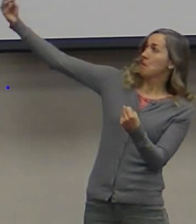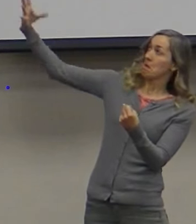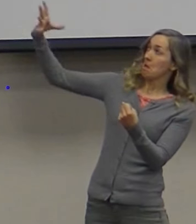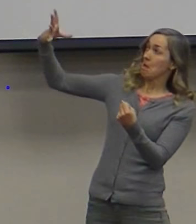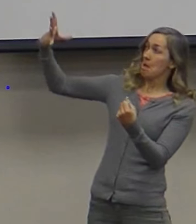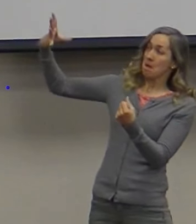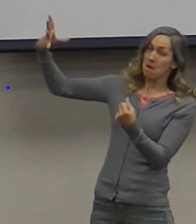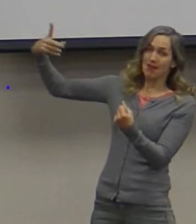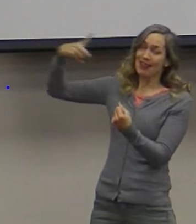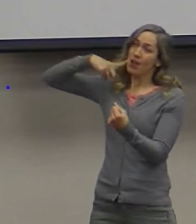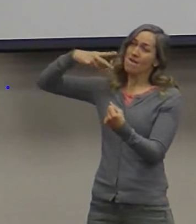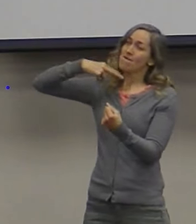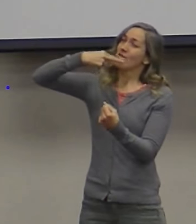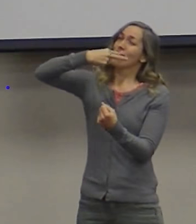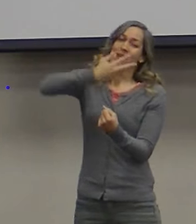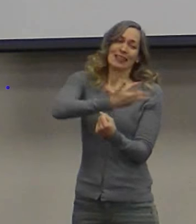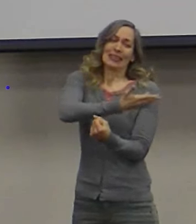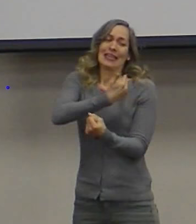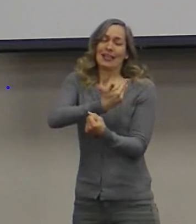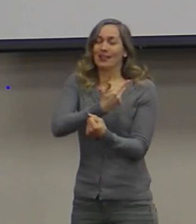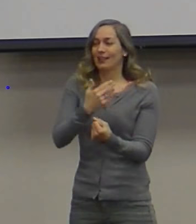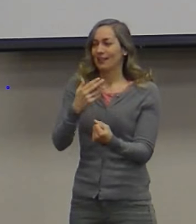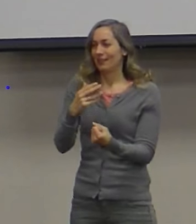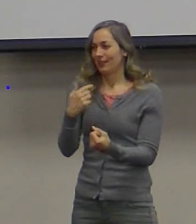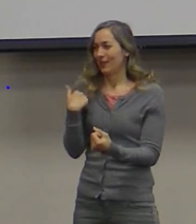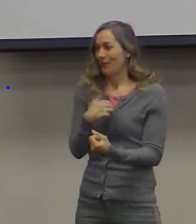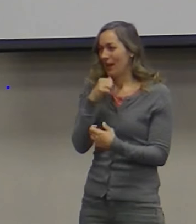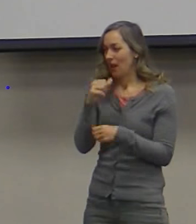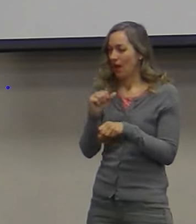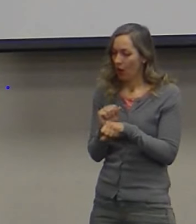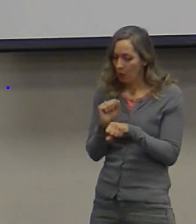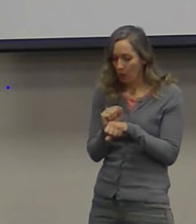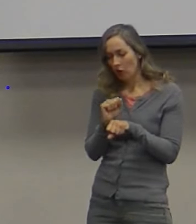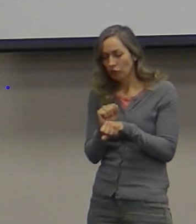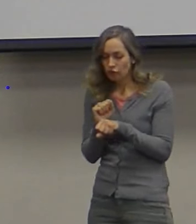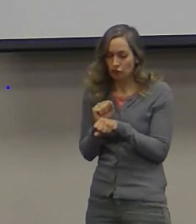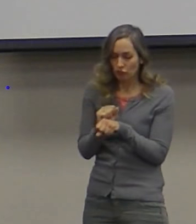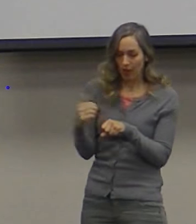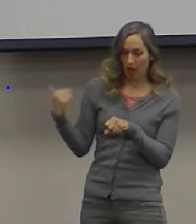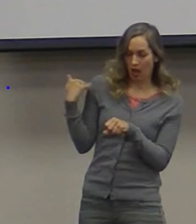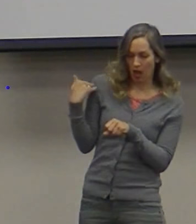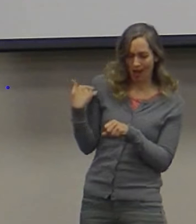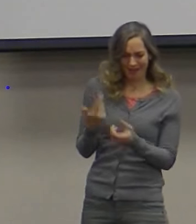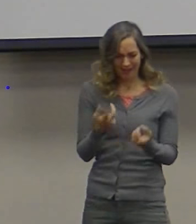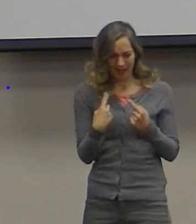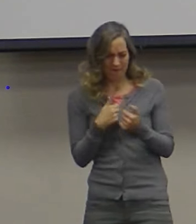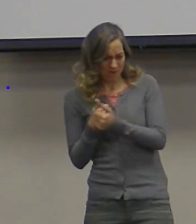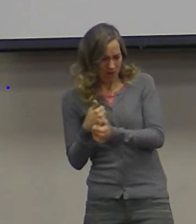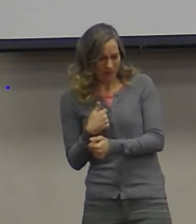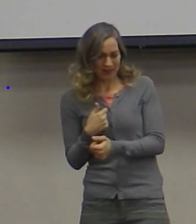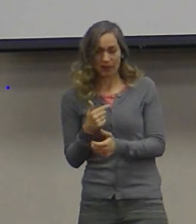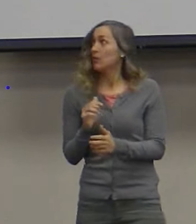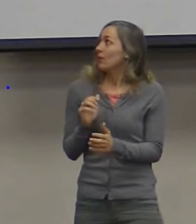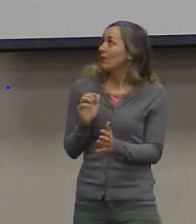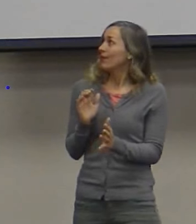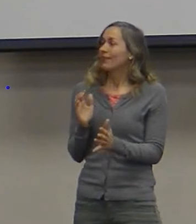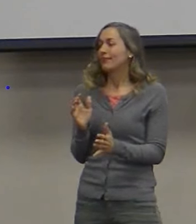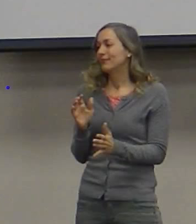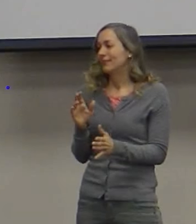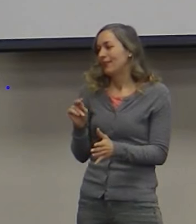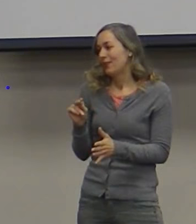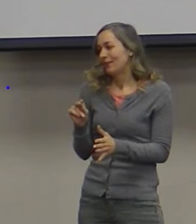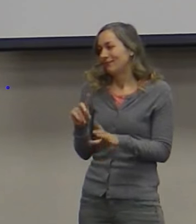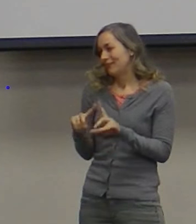us. We're not at work and we don't get a shoulder tap and say, "Hey, come and follow me." See, they